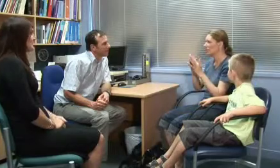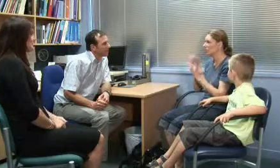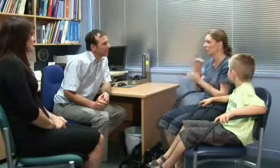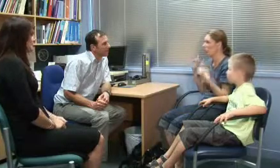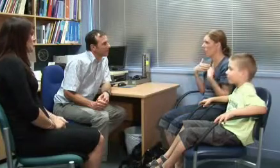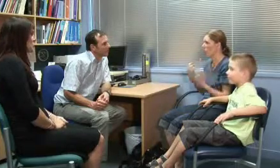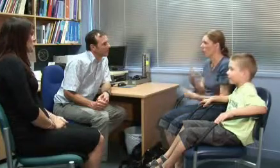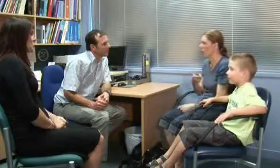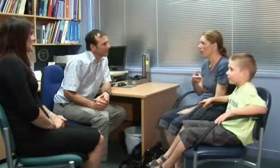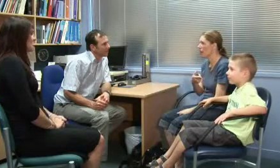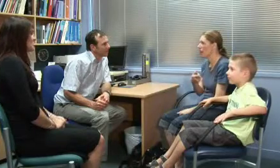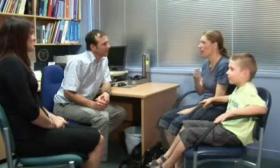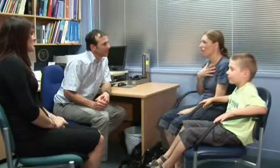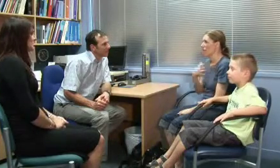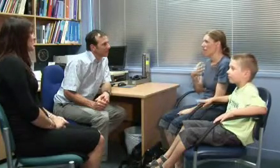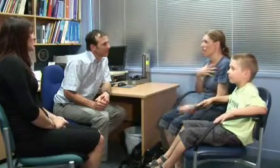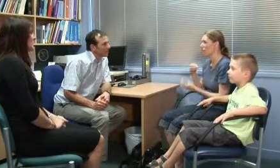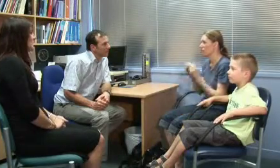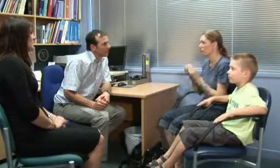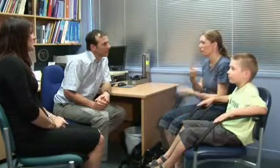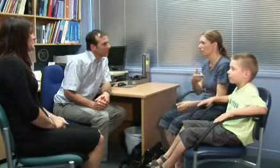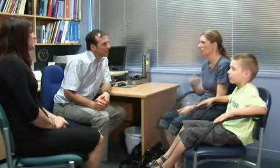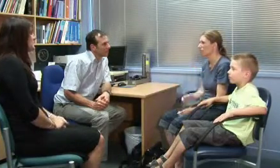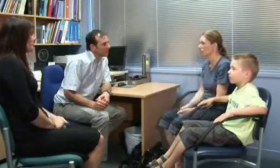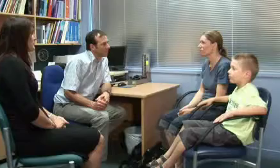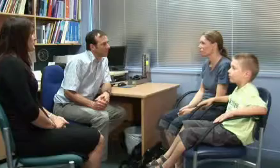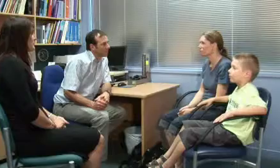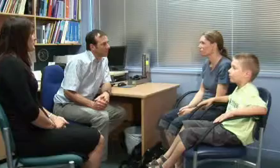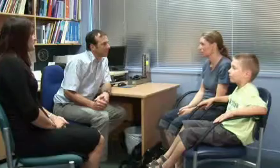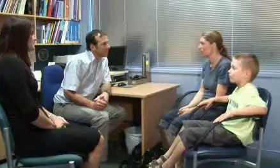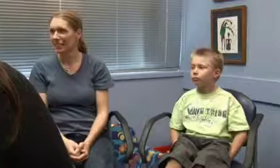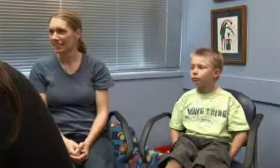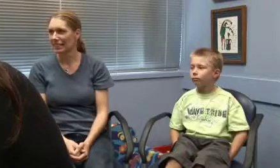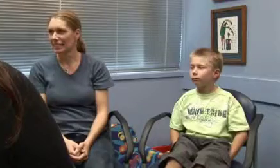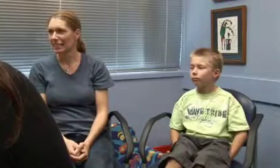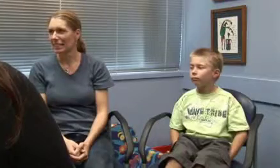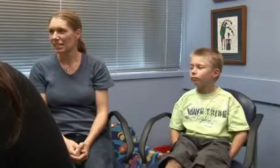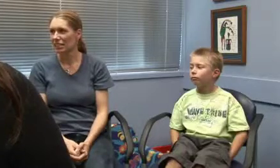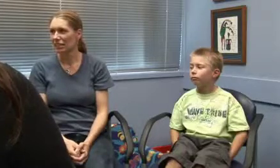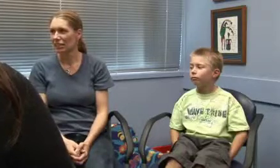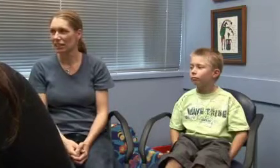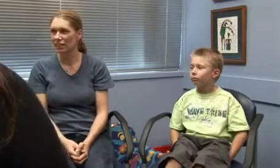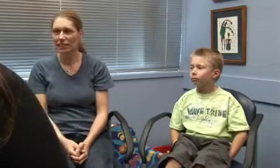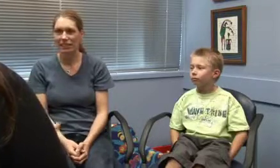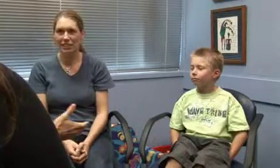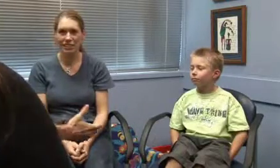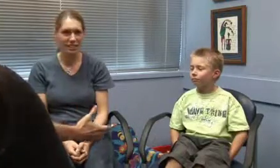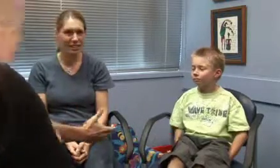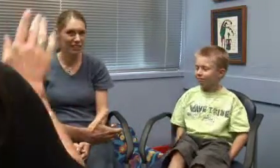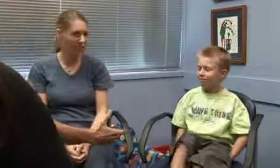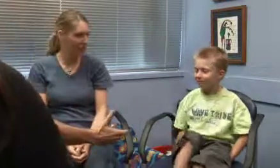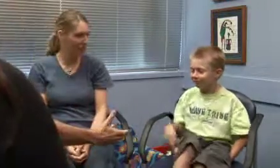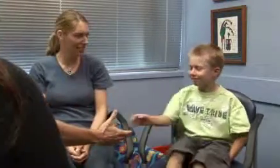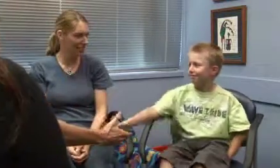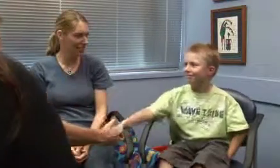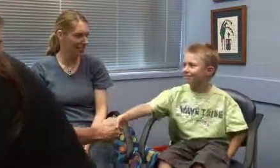Hi. This is my son Jared and I don't think he's very well. I think he has some problems with his breathing. Hi Jared. My name